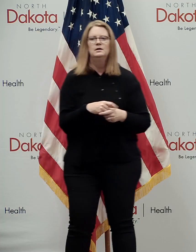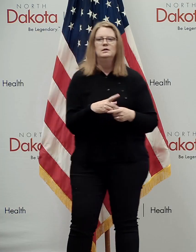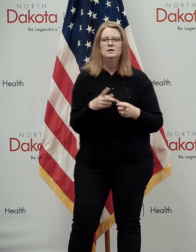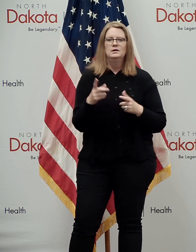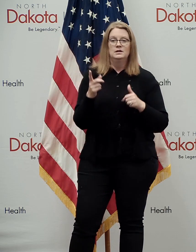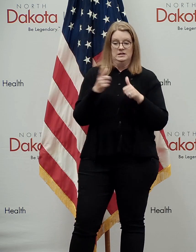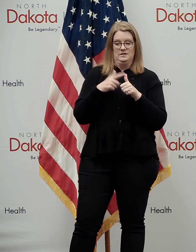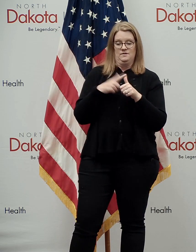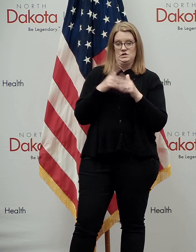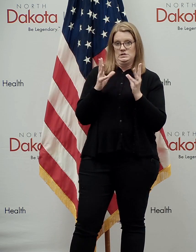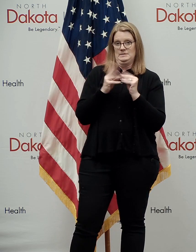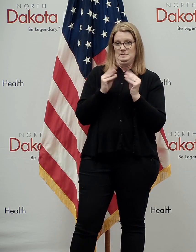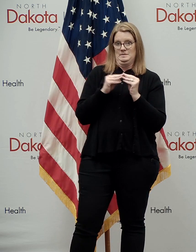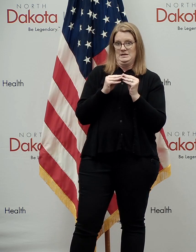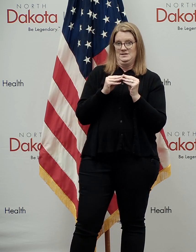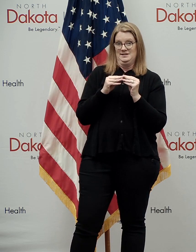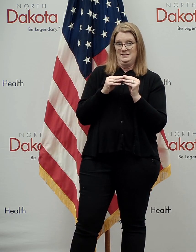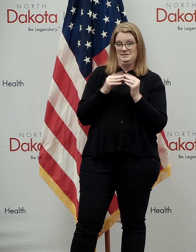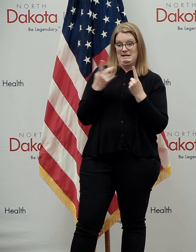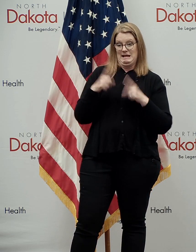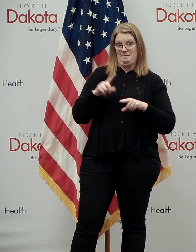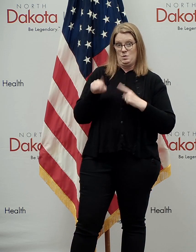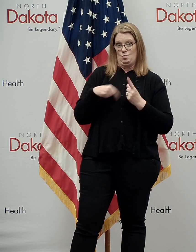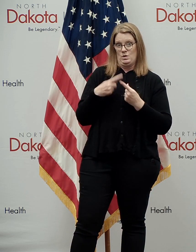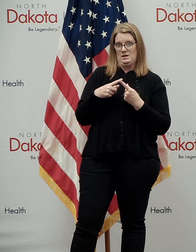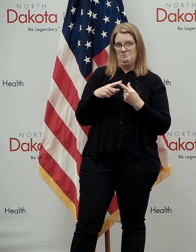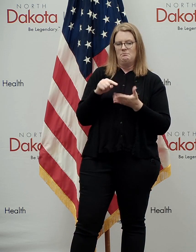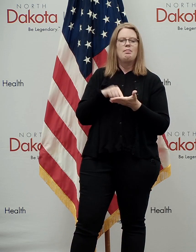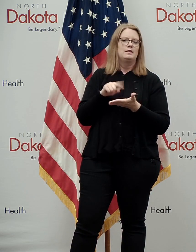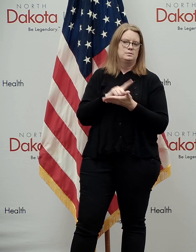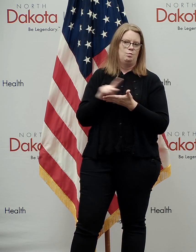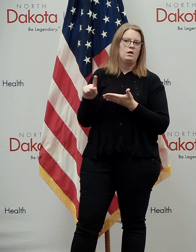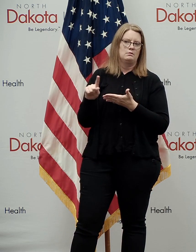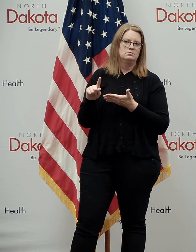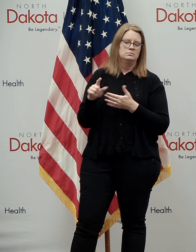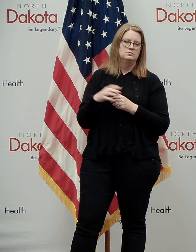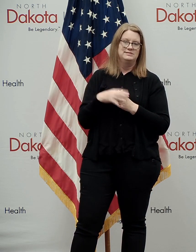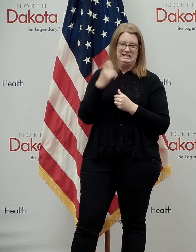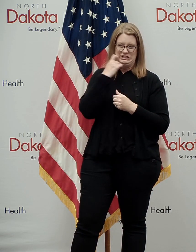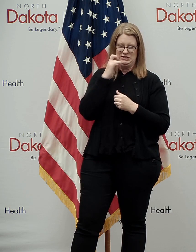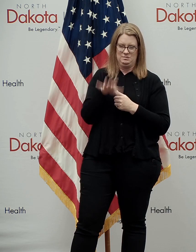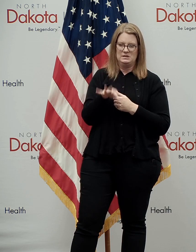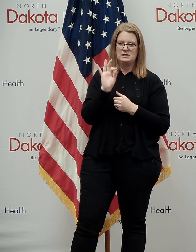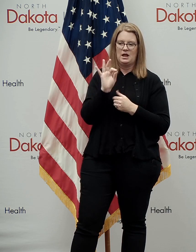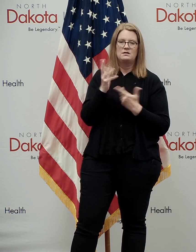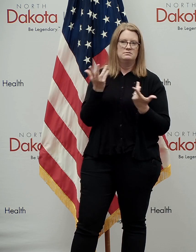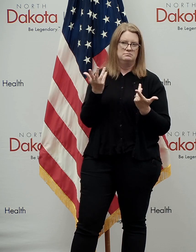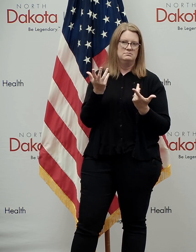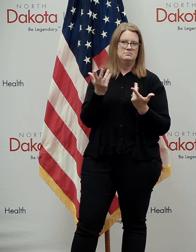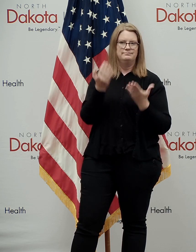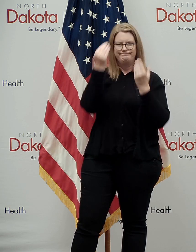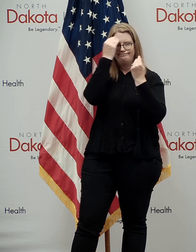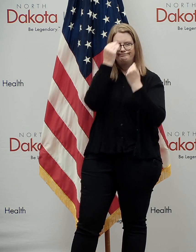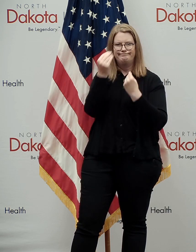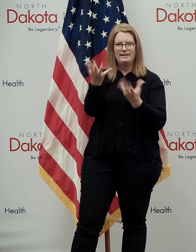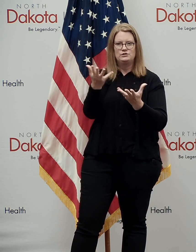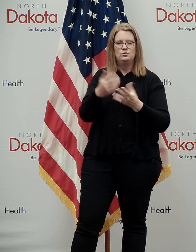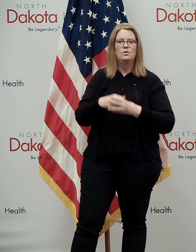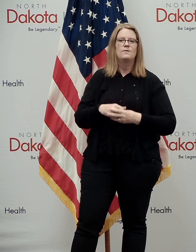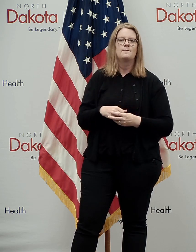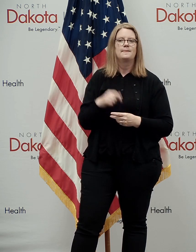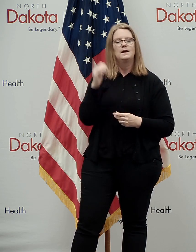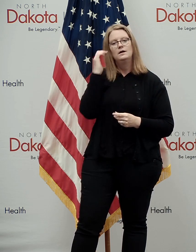initial meetings are starting this week, I'd say we'd have, and we've just been selected, we'll have more to share as we go forward.